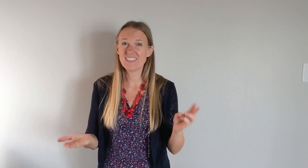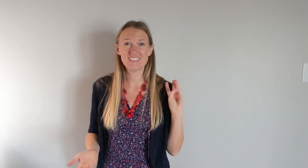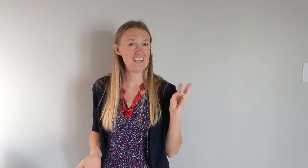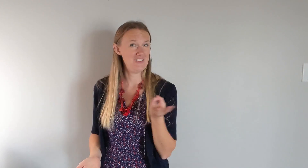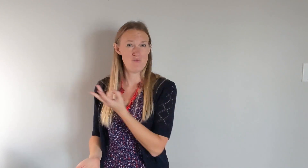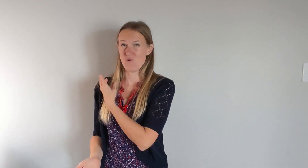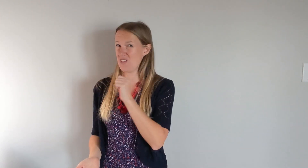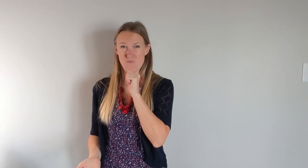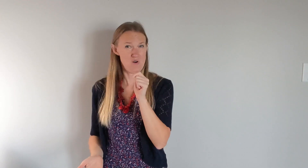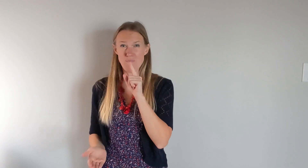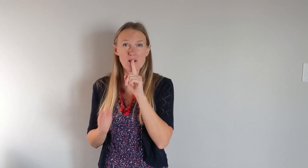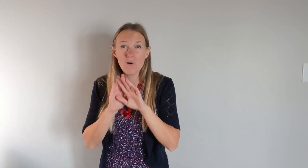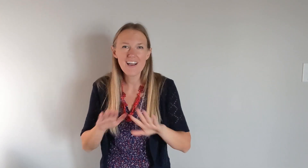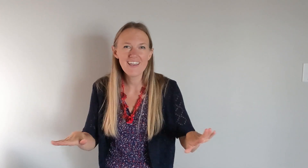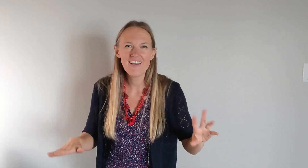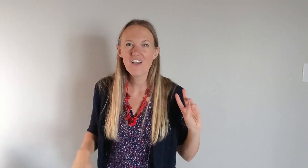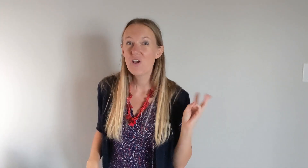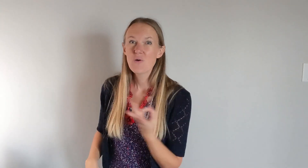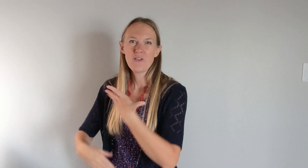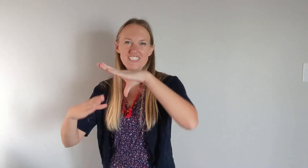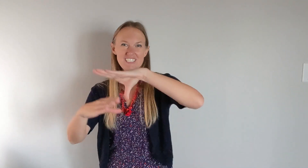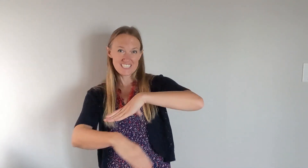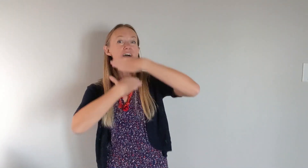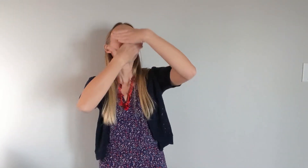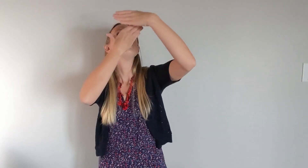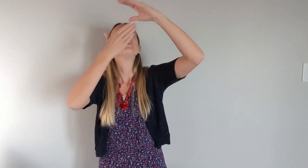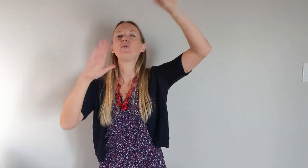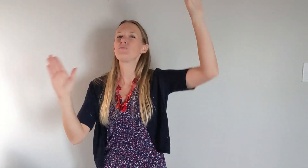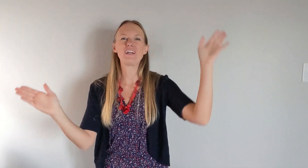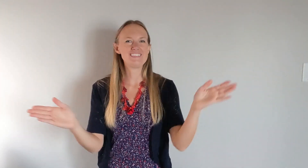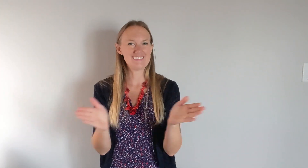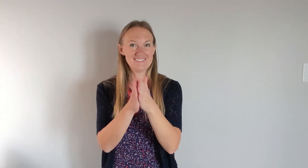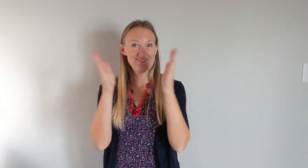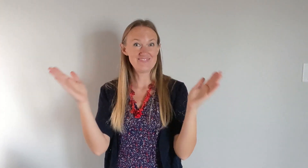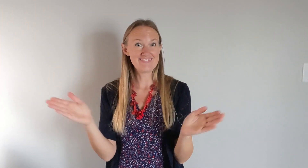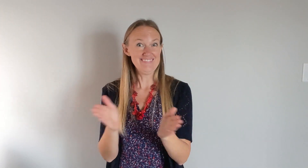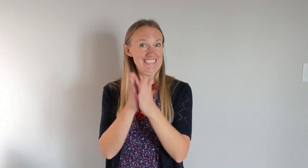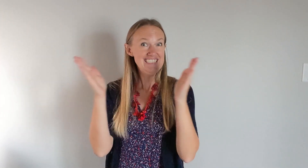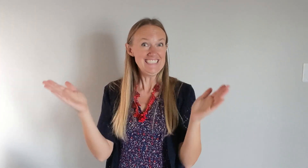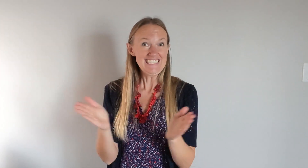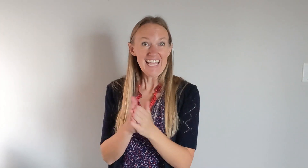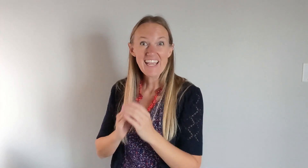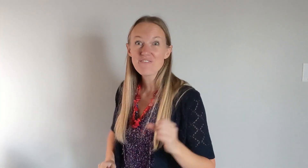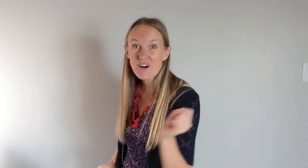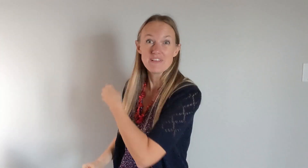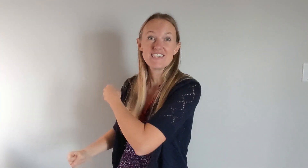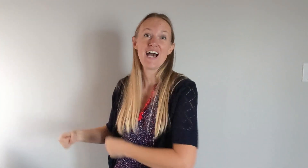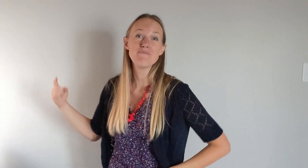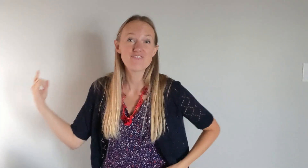place, and we won't be quiet. We shout out your praise. Okay, from the top,